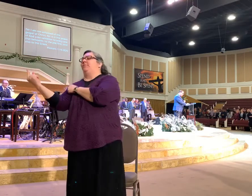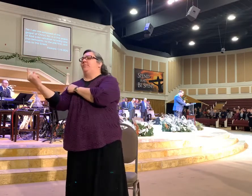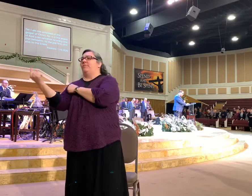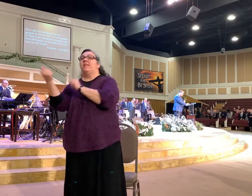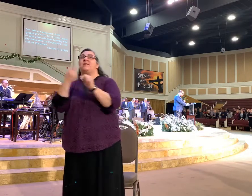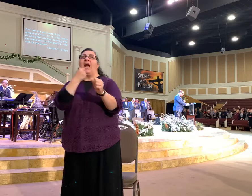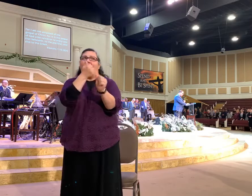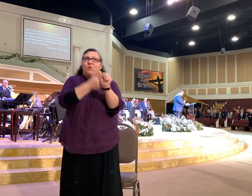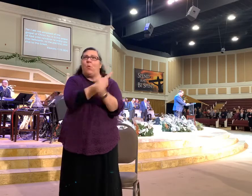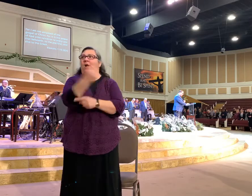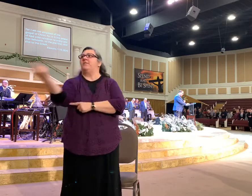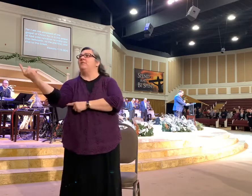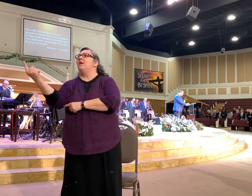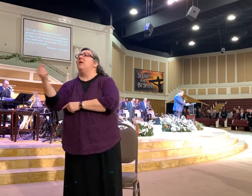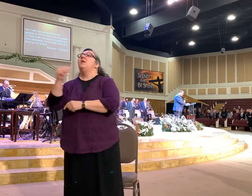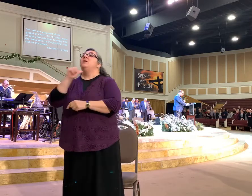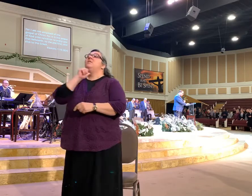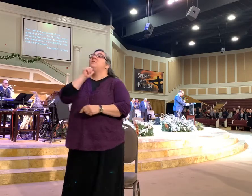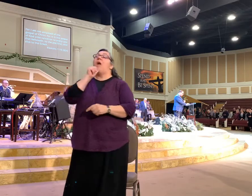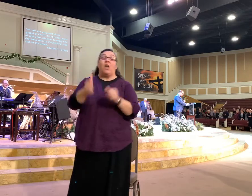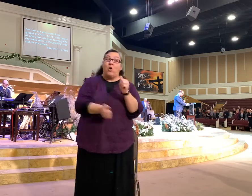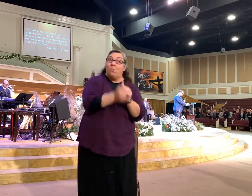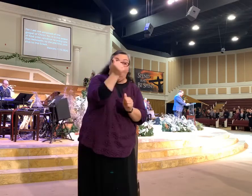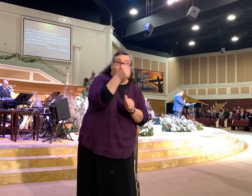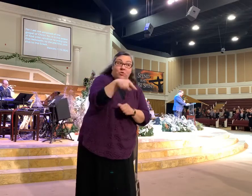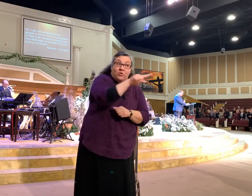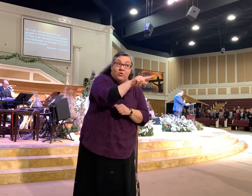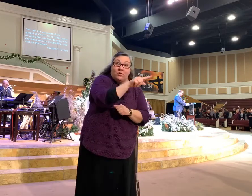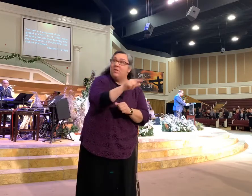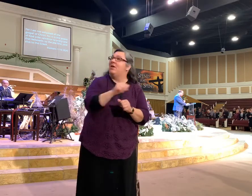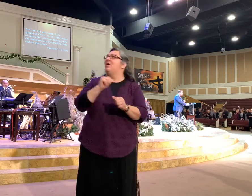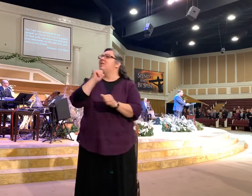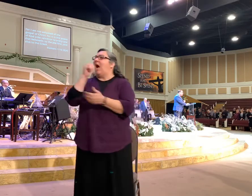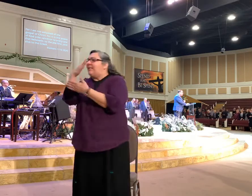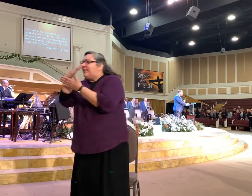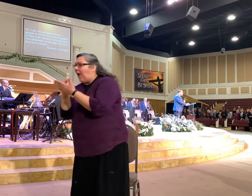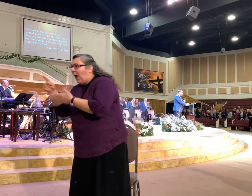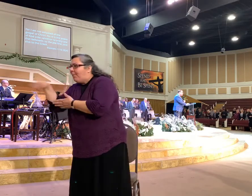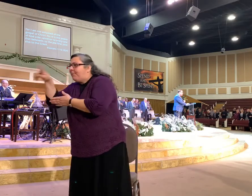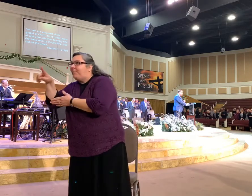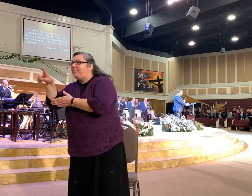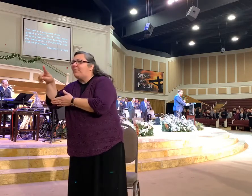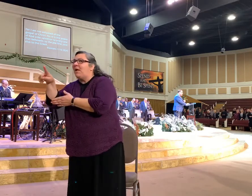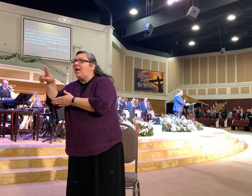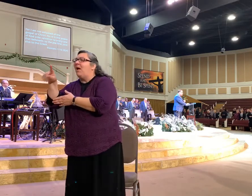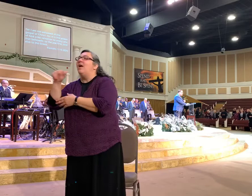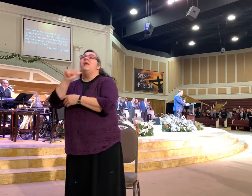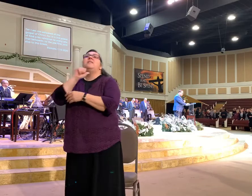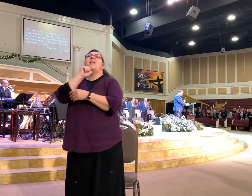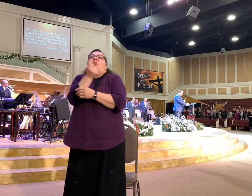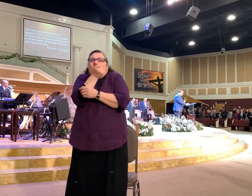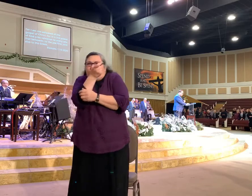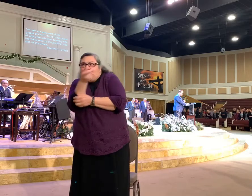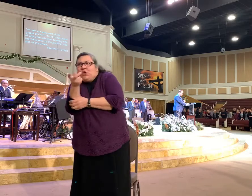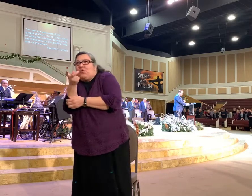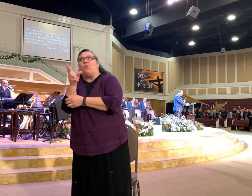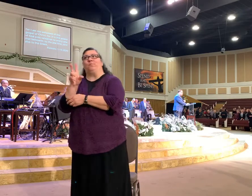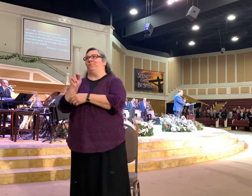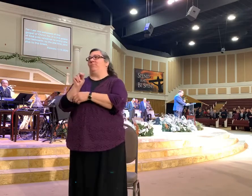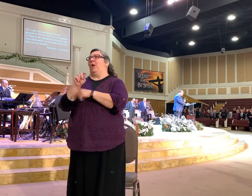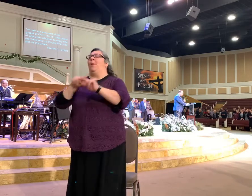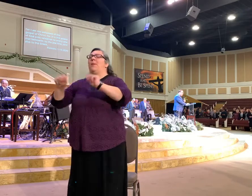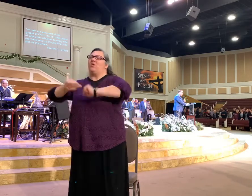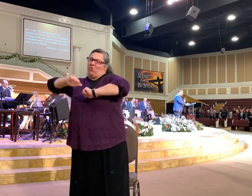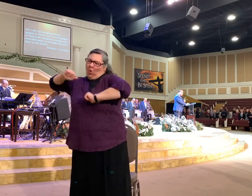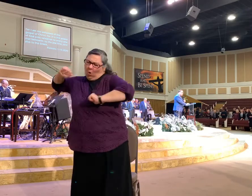everyone. Everyone. Say not to most. Not to most. Not to some. Not to some. Say not to a few. Not to a few. But